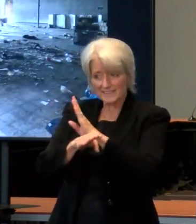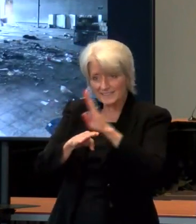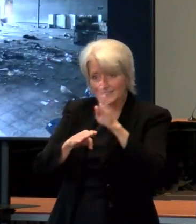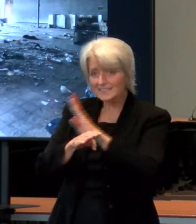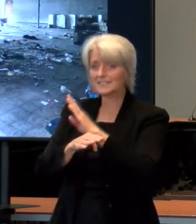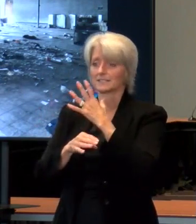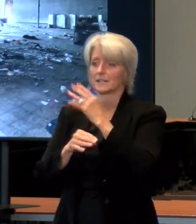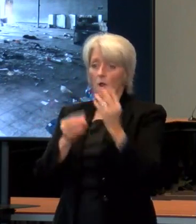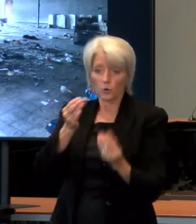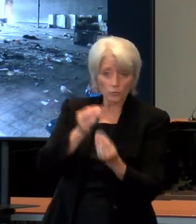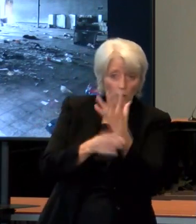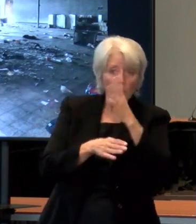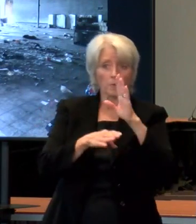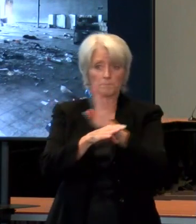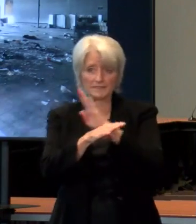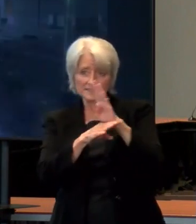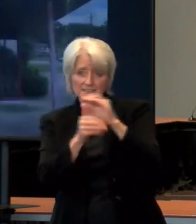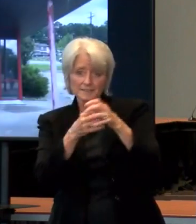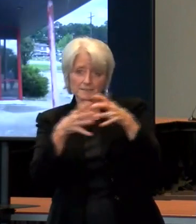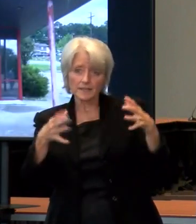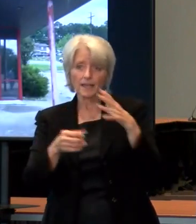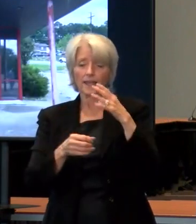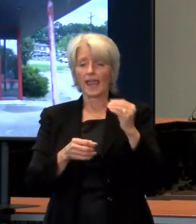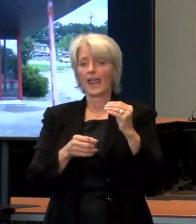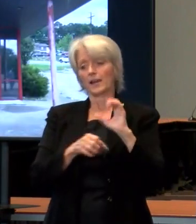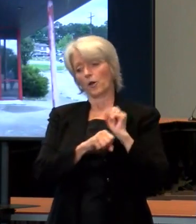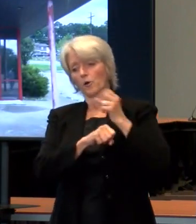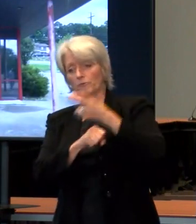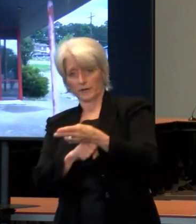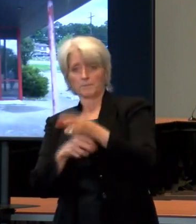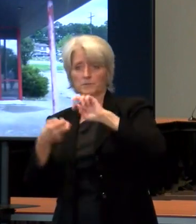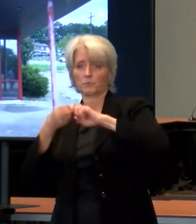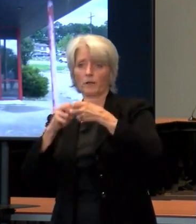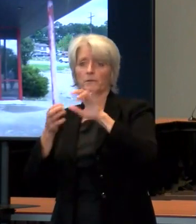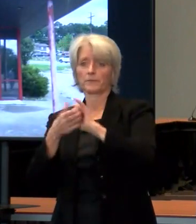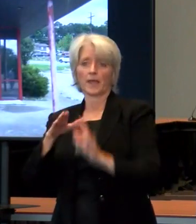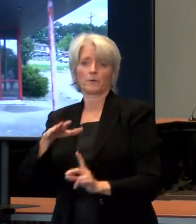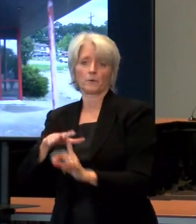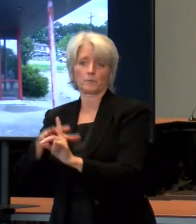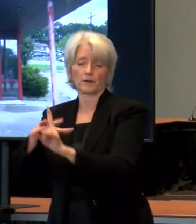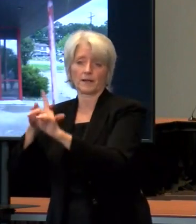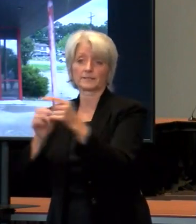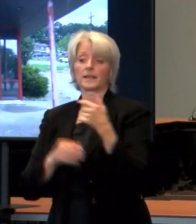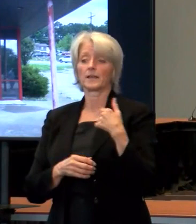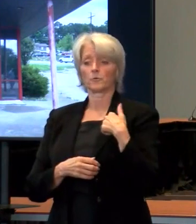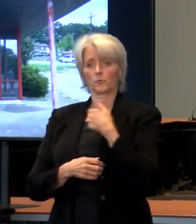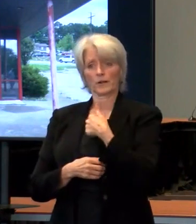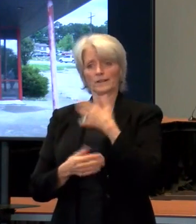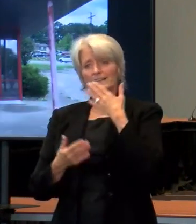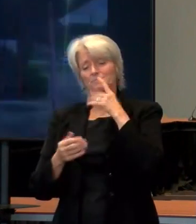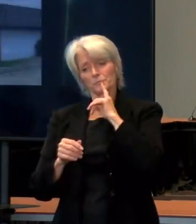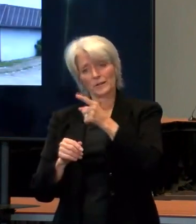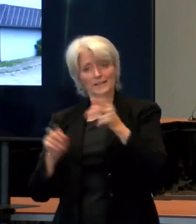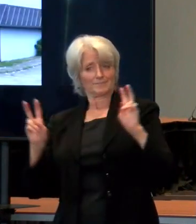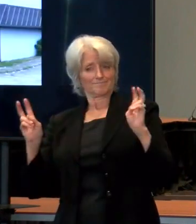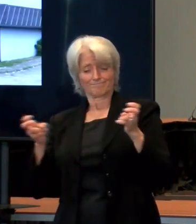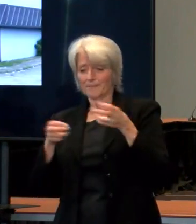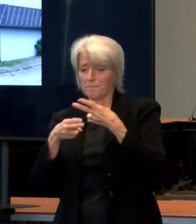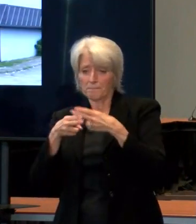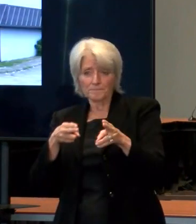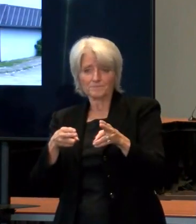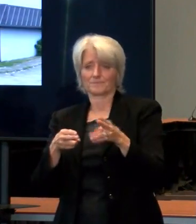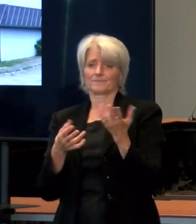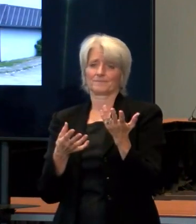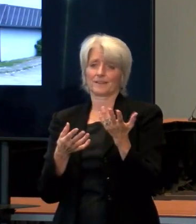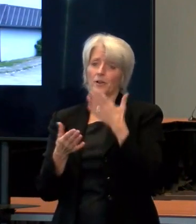businesses, grows businesses, and also overcomes issues that arise. In short, it is good for the community as a whole, and